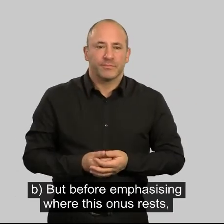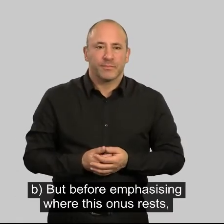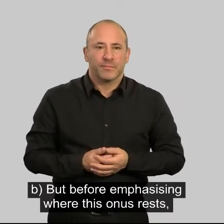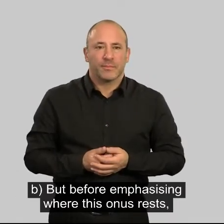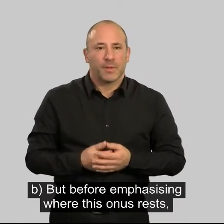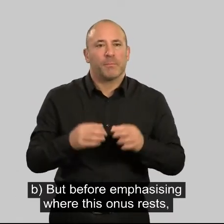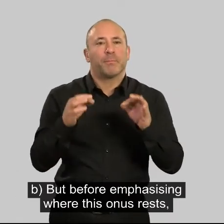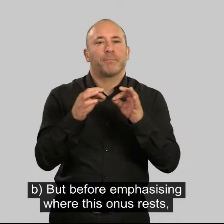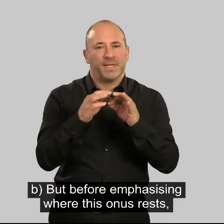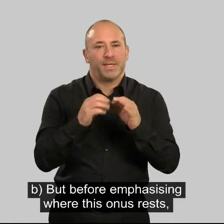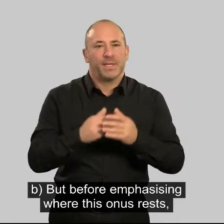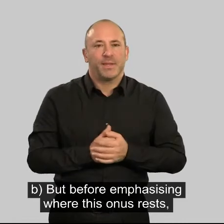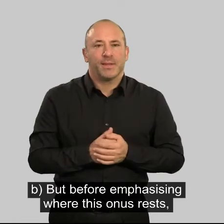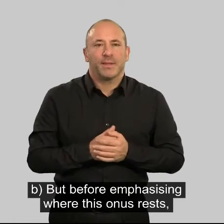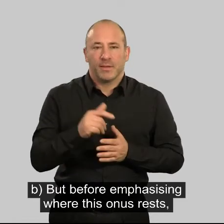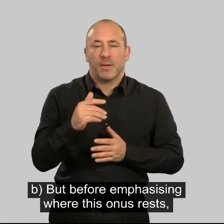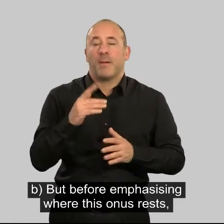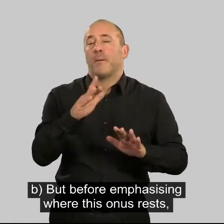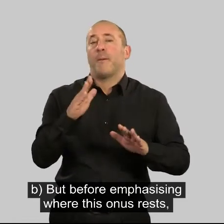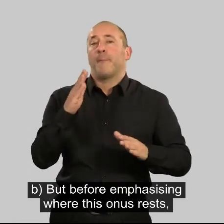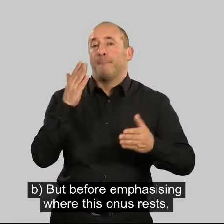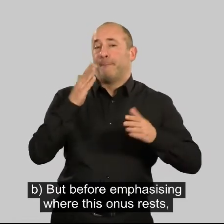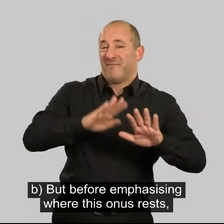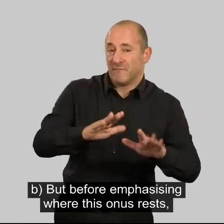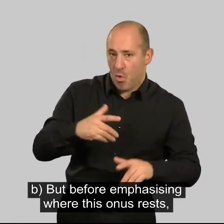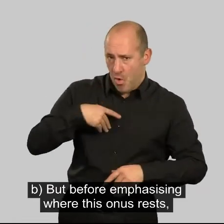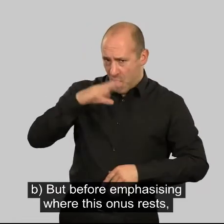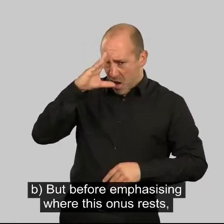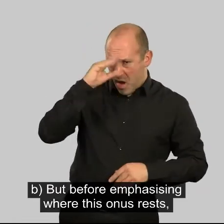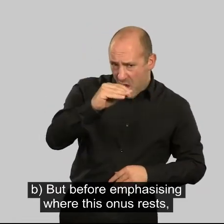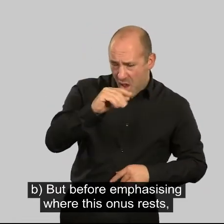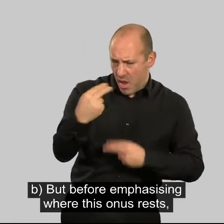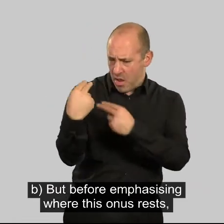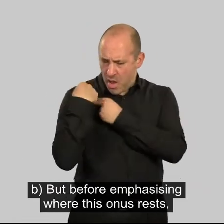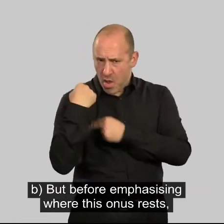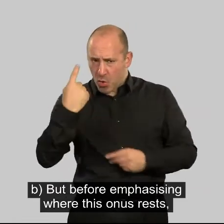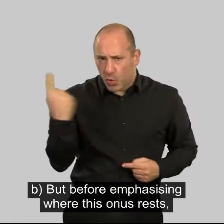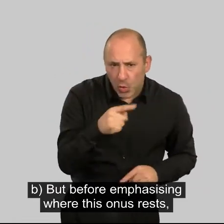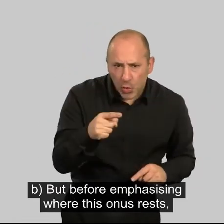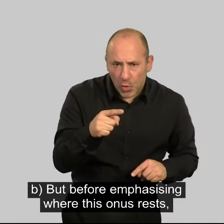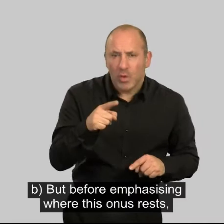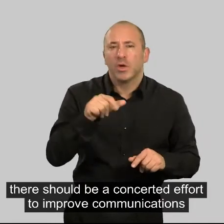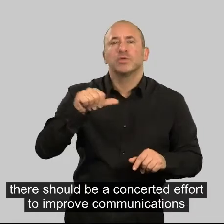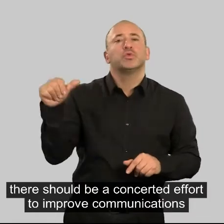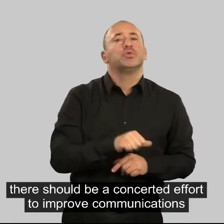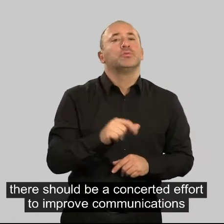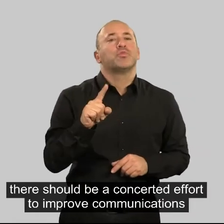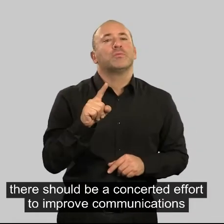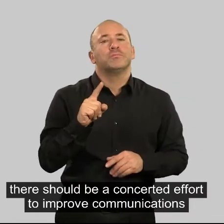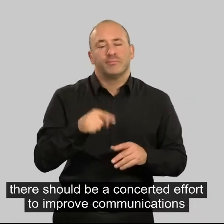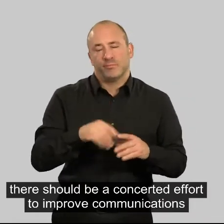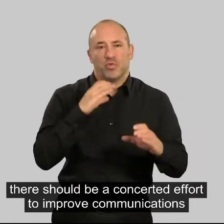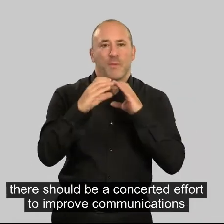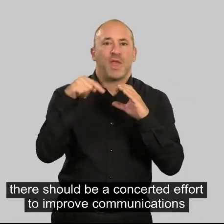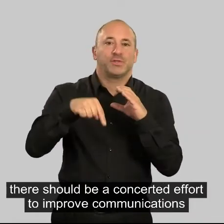B. But before emphasizing where this onus rests, there should be a concerted effort to